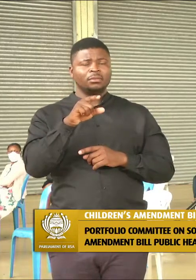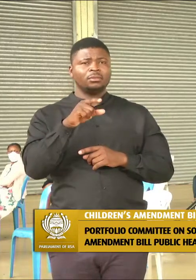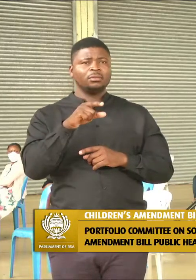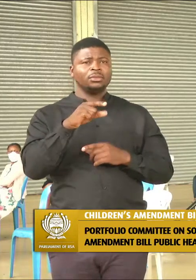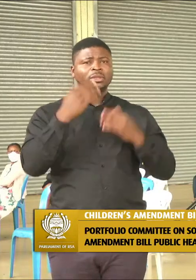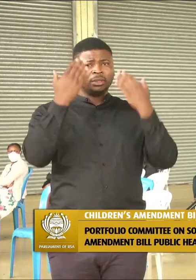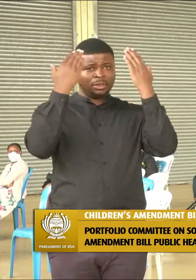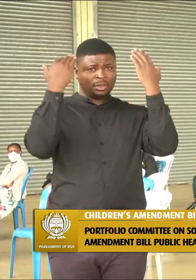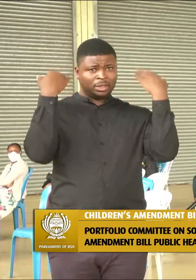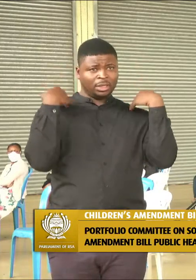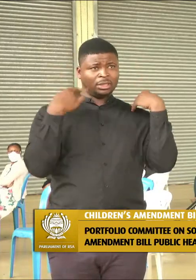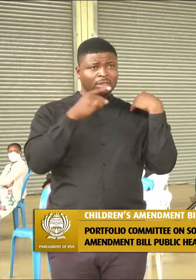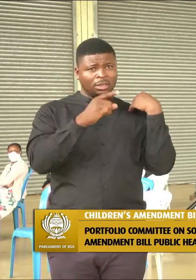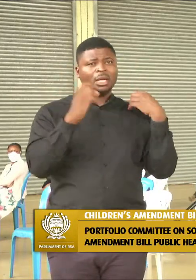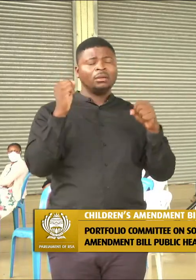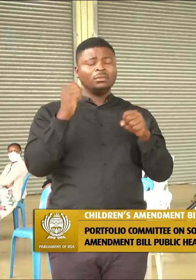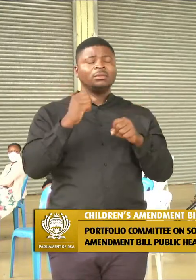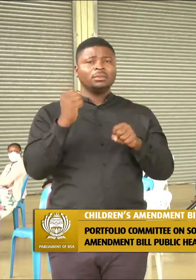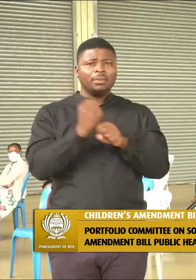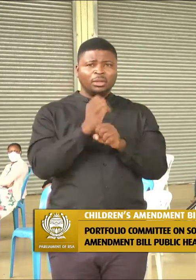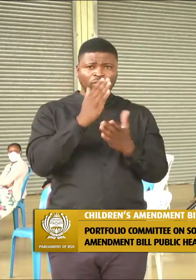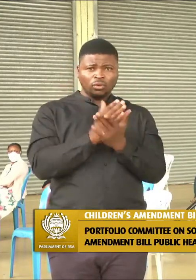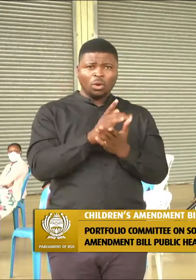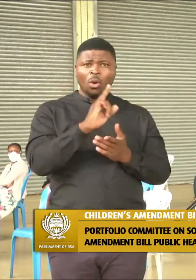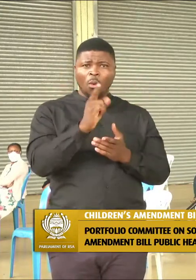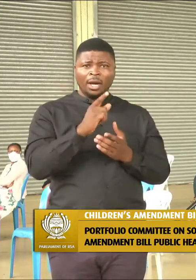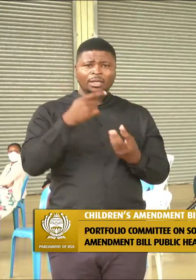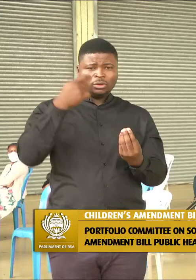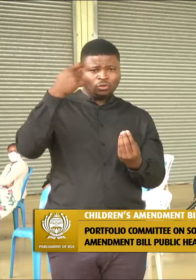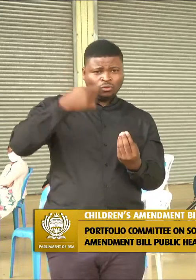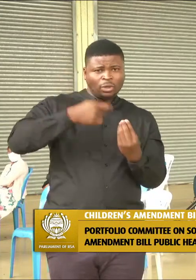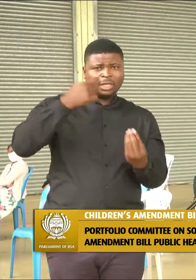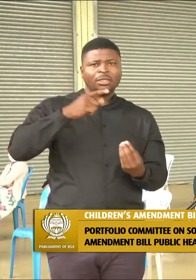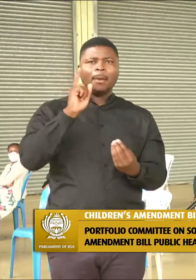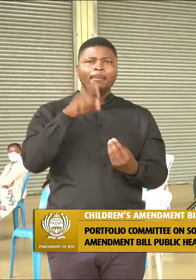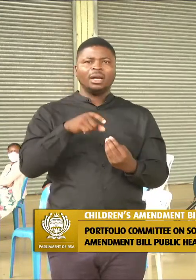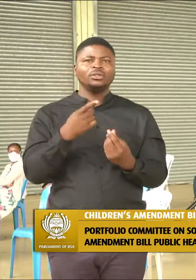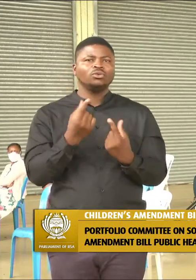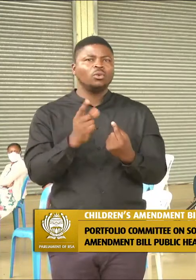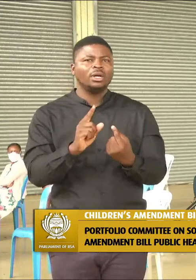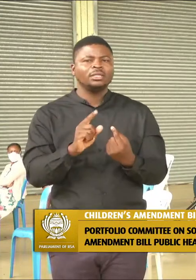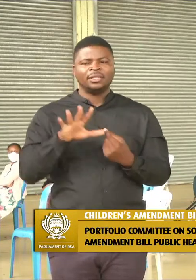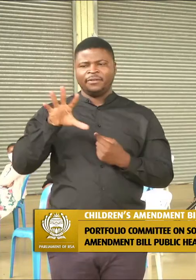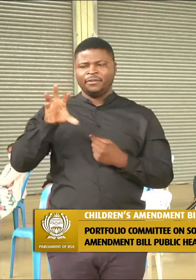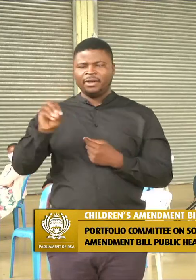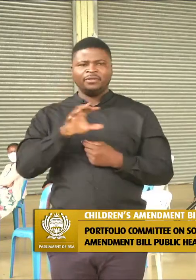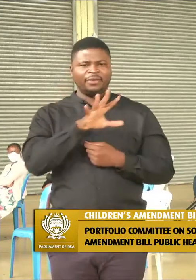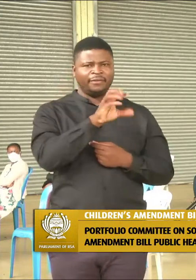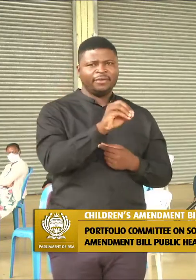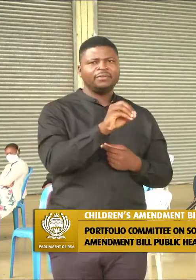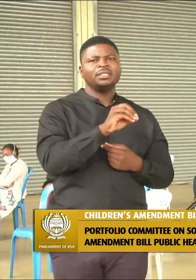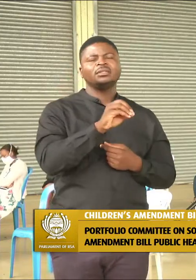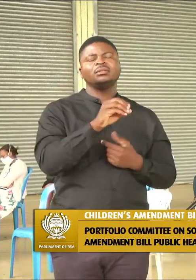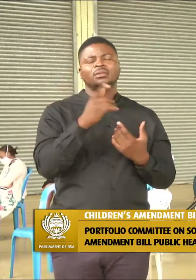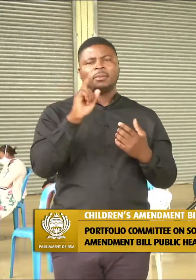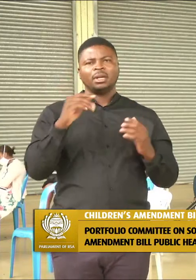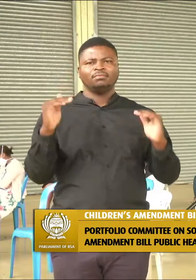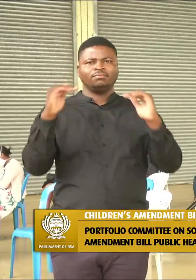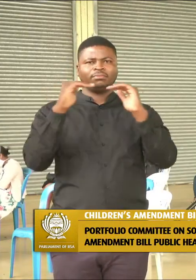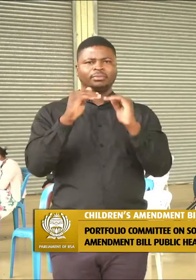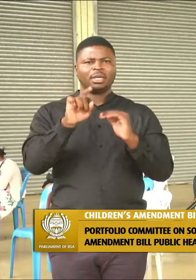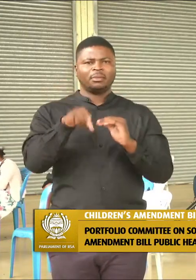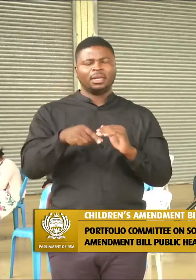to give custody on a 50-50 basis Ngibona sengathi abaphathi